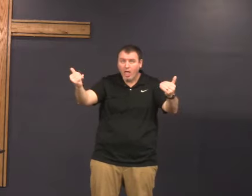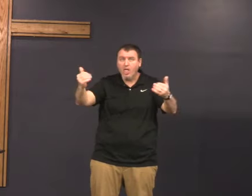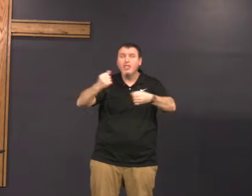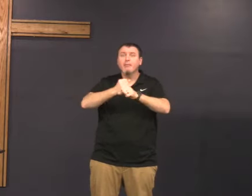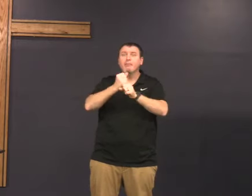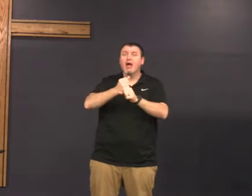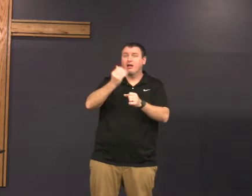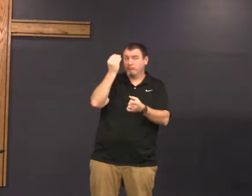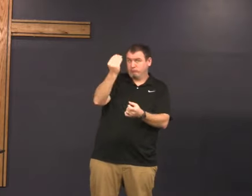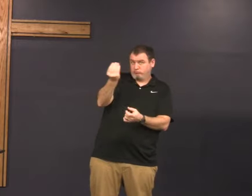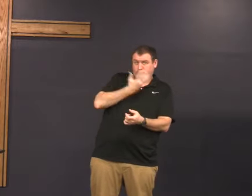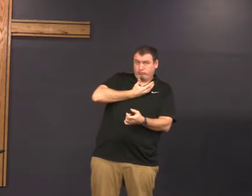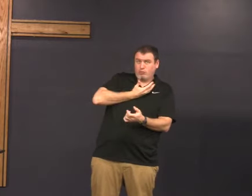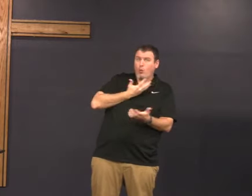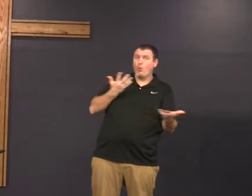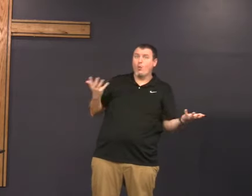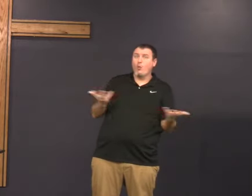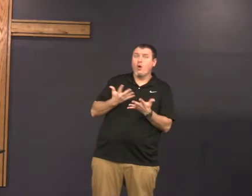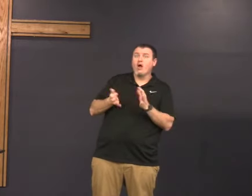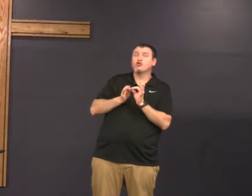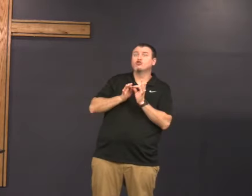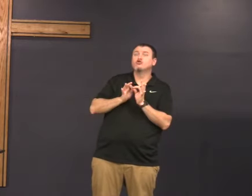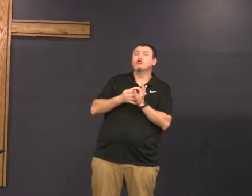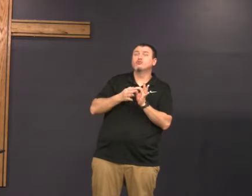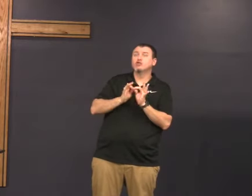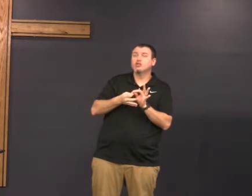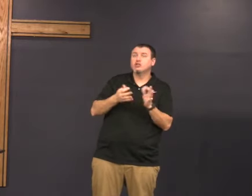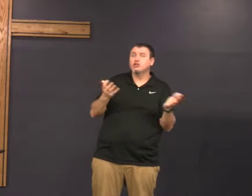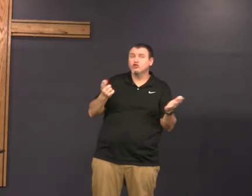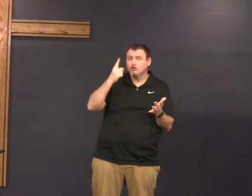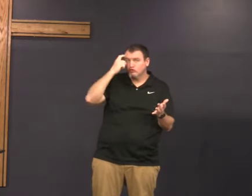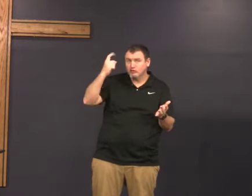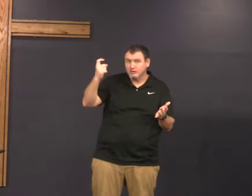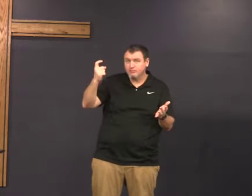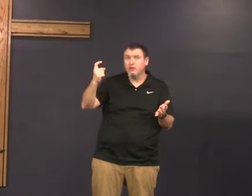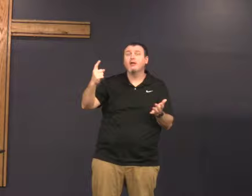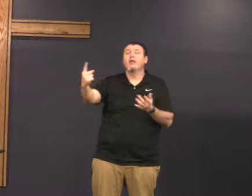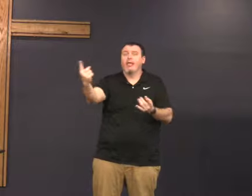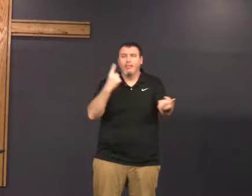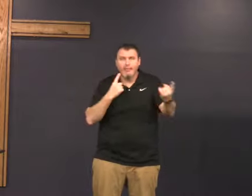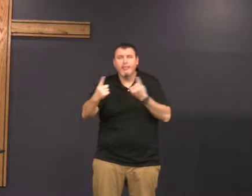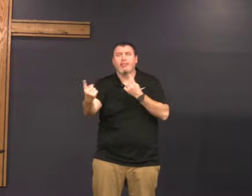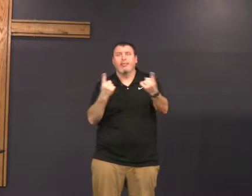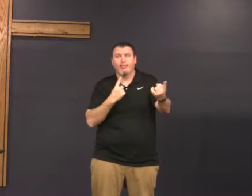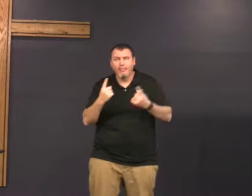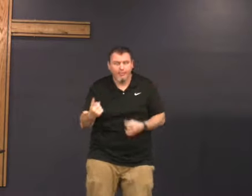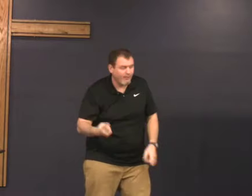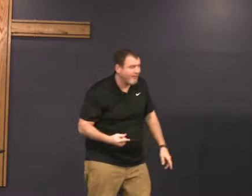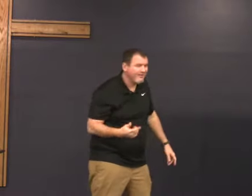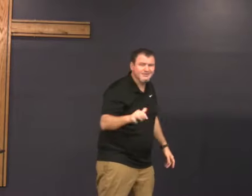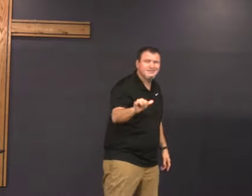Therefore, I made a decree to bring all the wise men of Babylon before me, that they might make known to me the interpretation of the